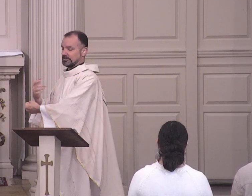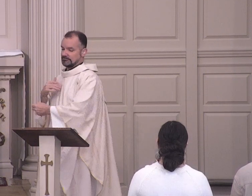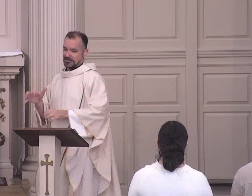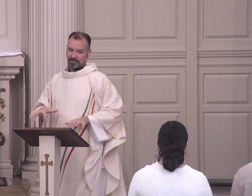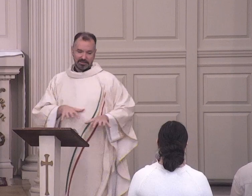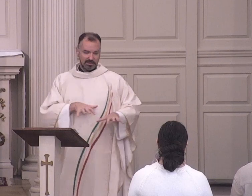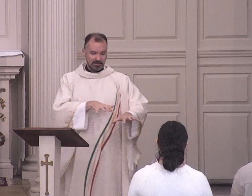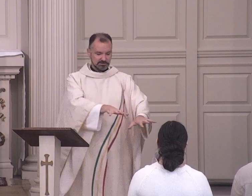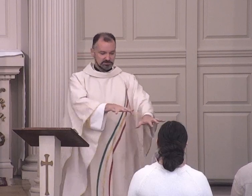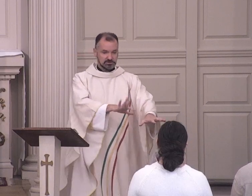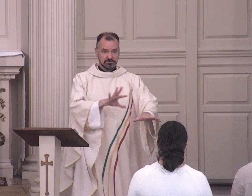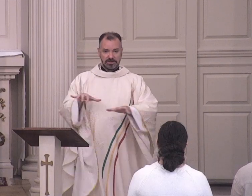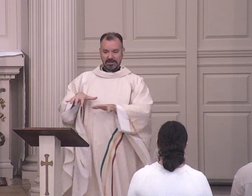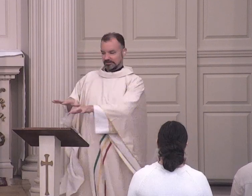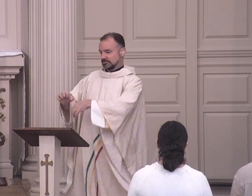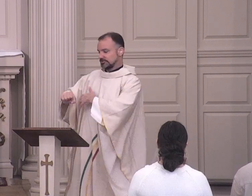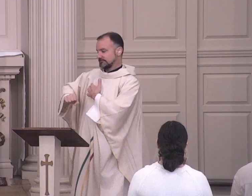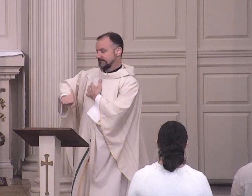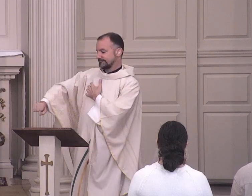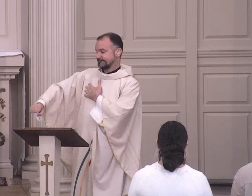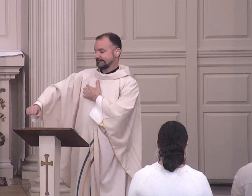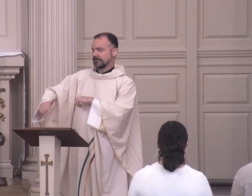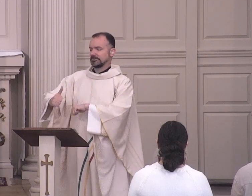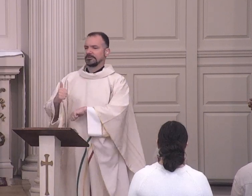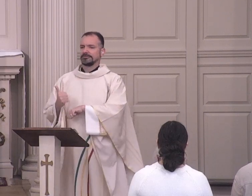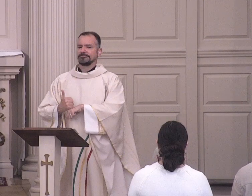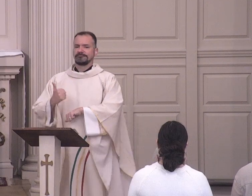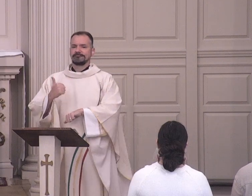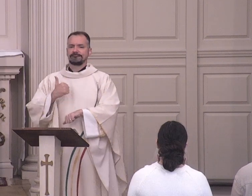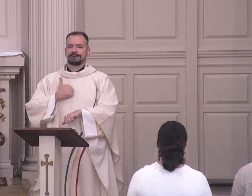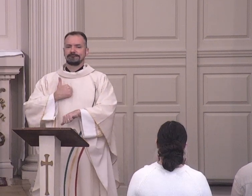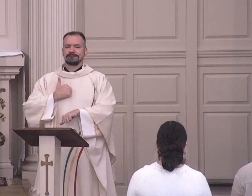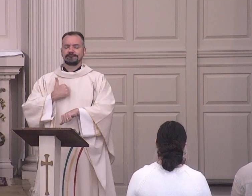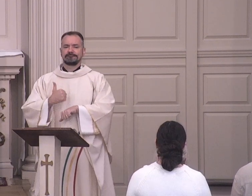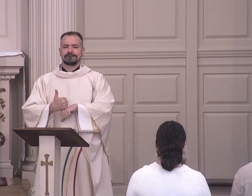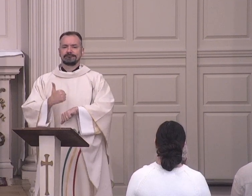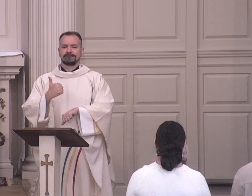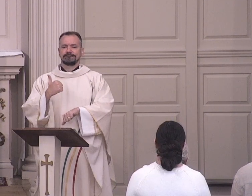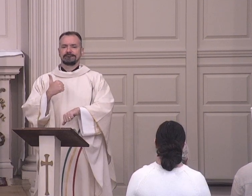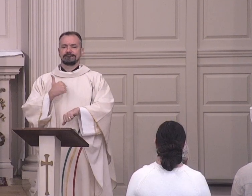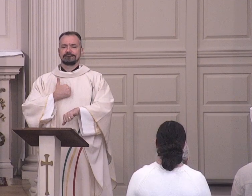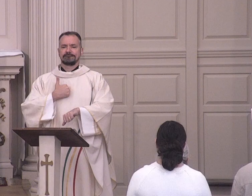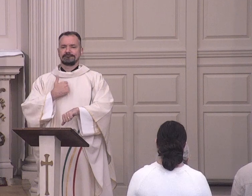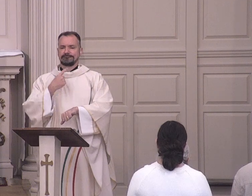in my words, in what I have done and what I have failed to do.